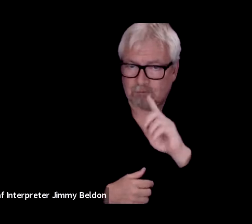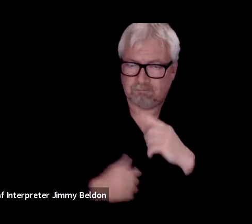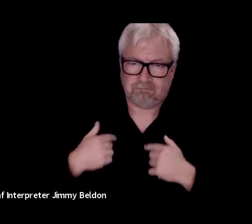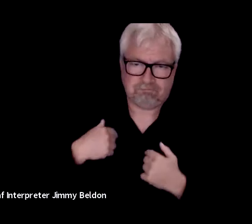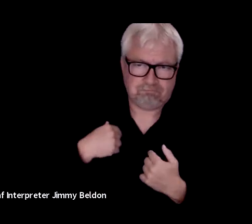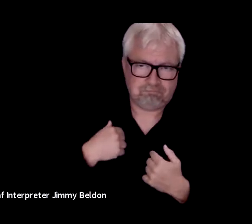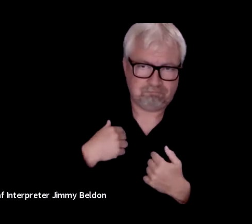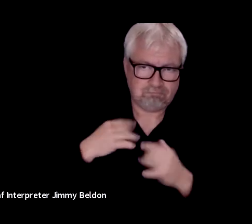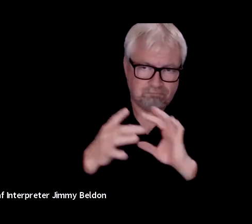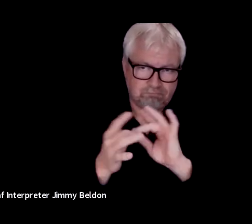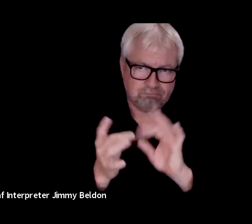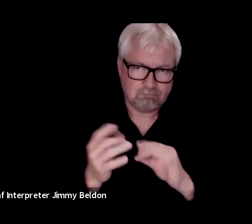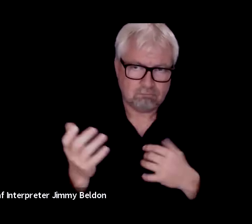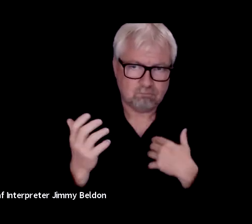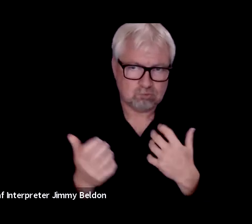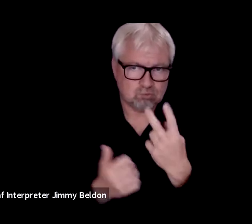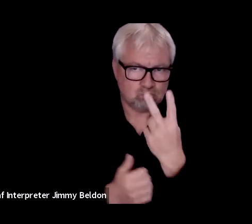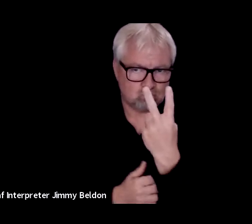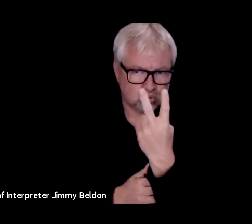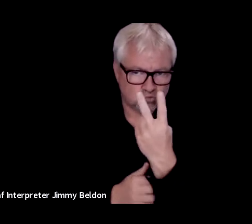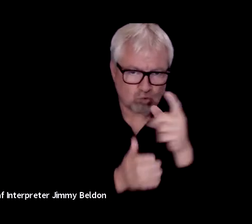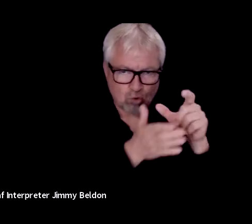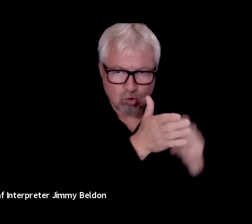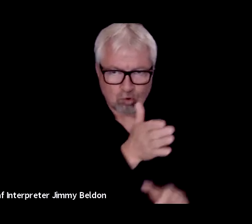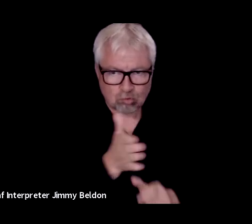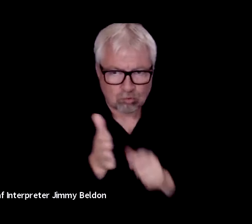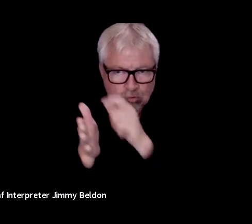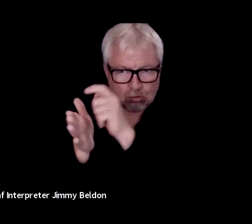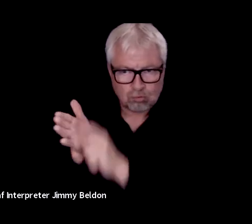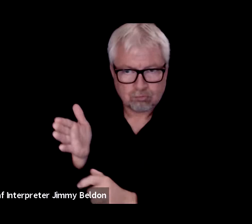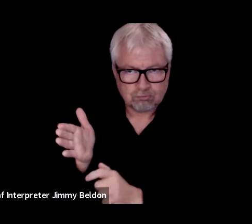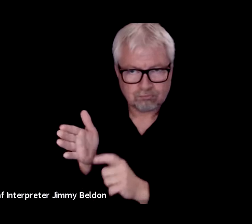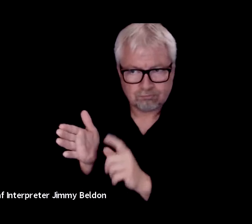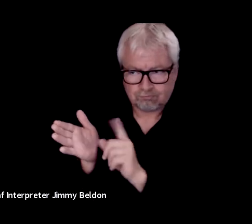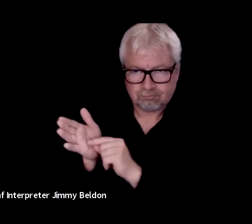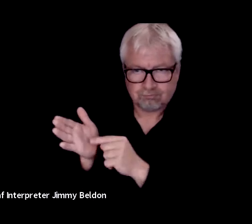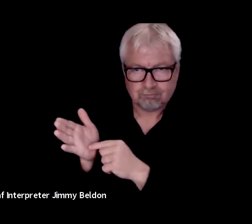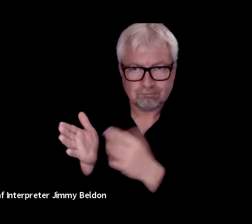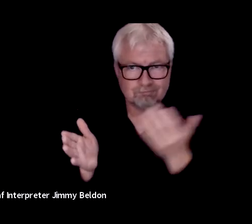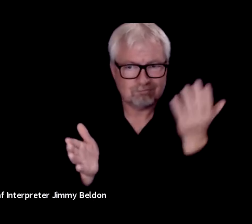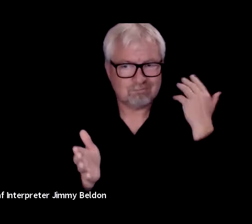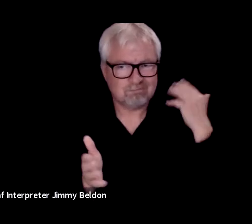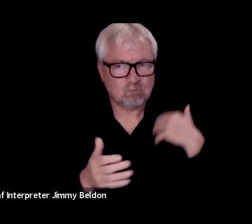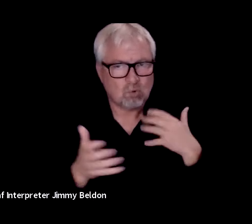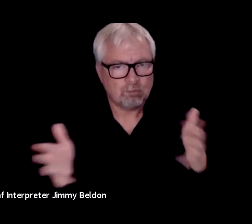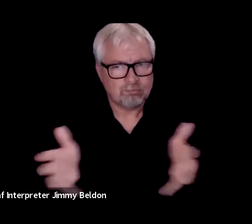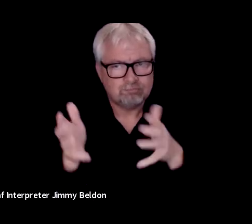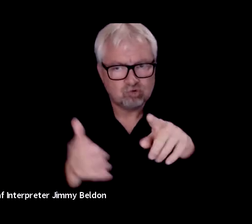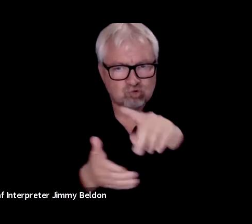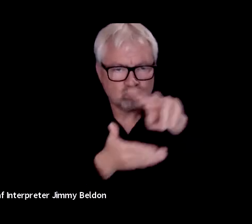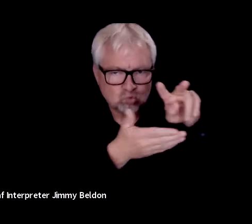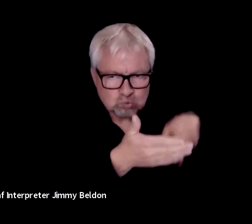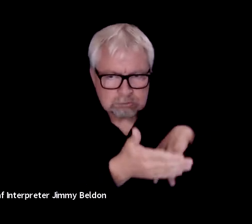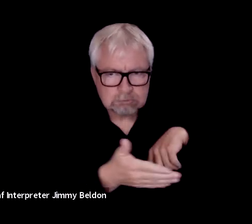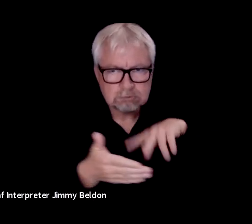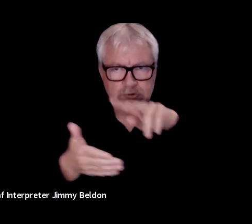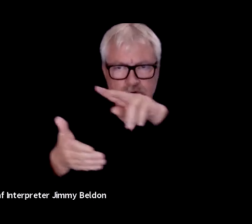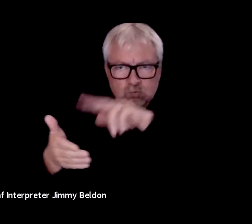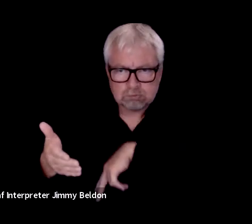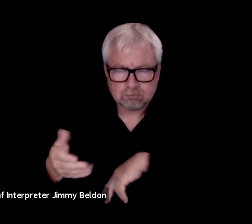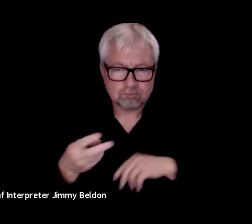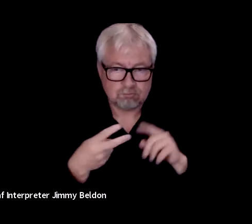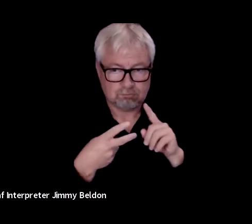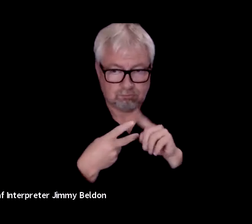in MWRs, and I encourage you to take a look at those. One looked at the vaccine